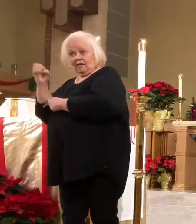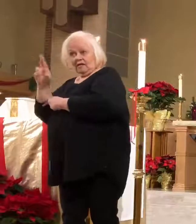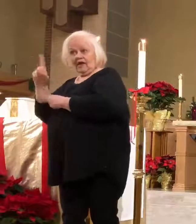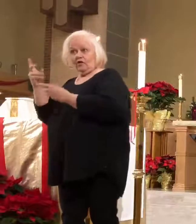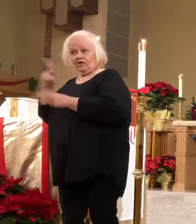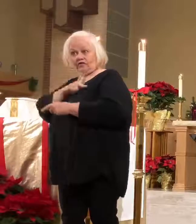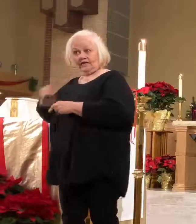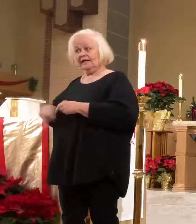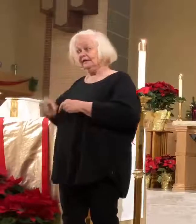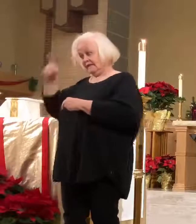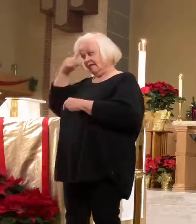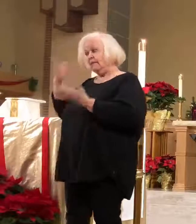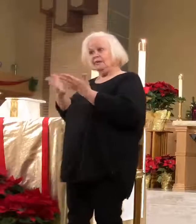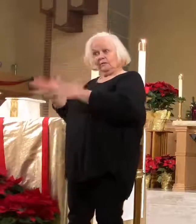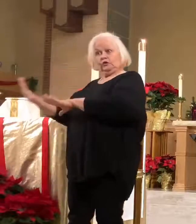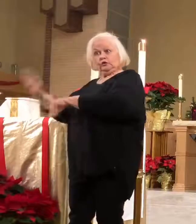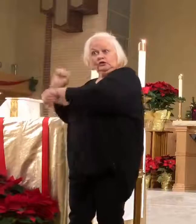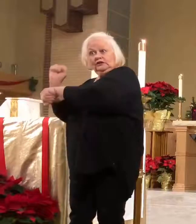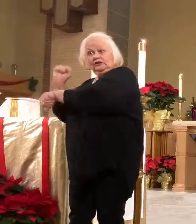his job's up for grabs.